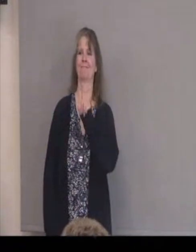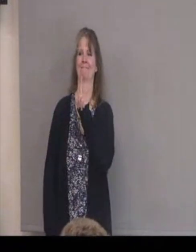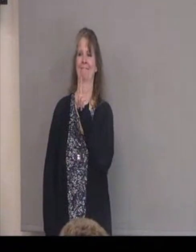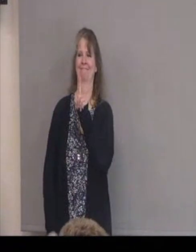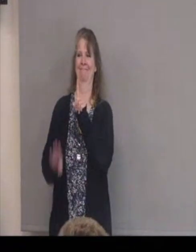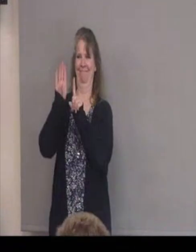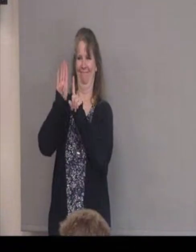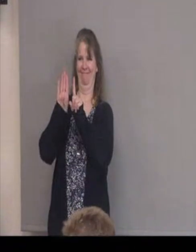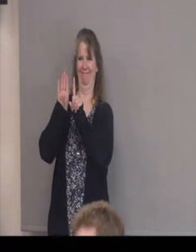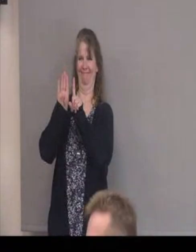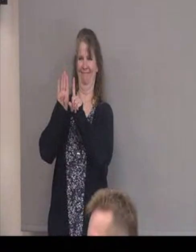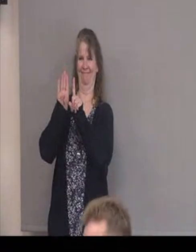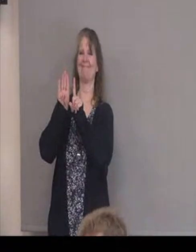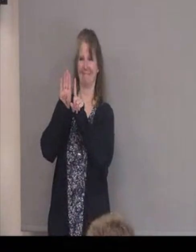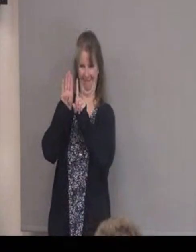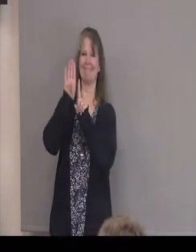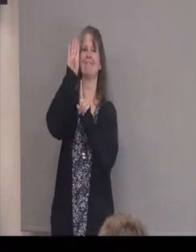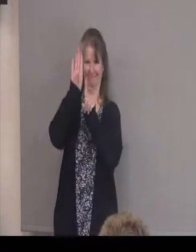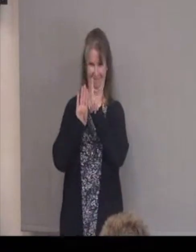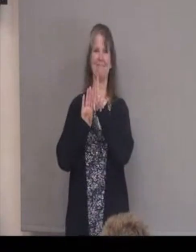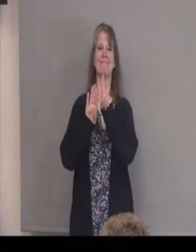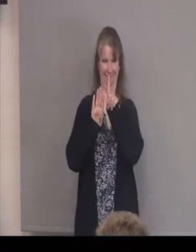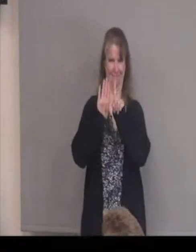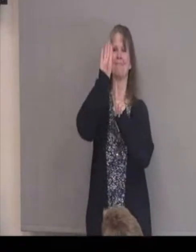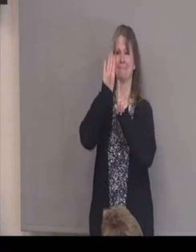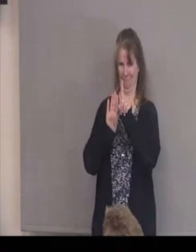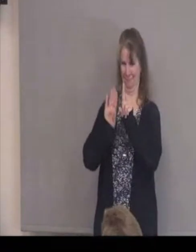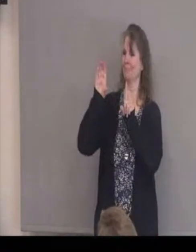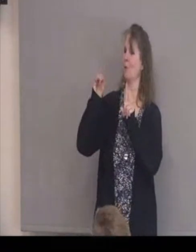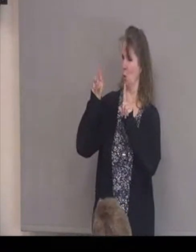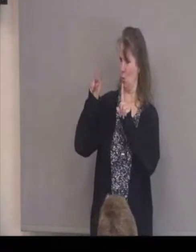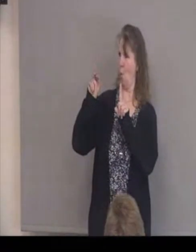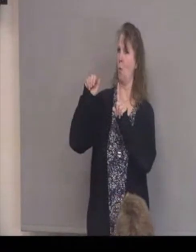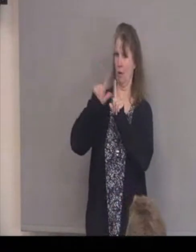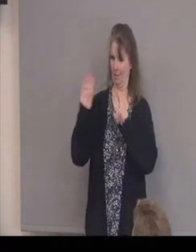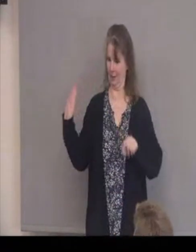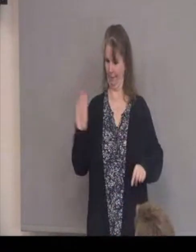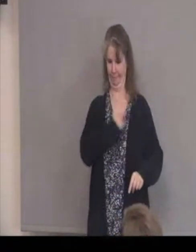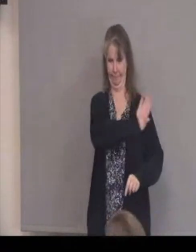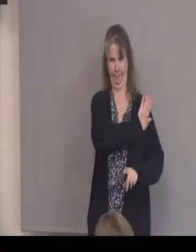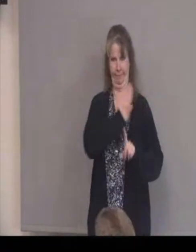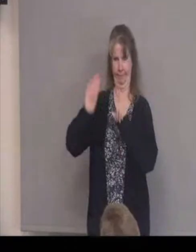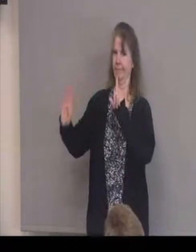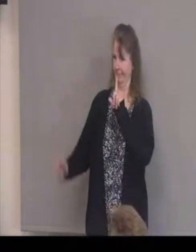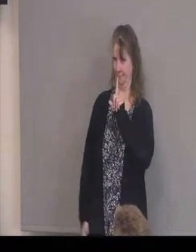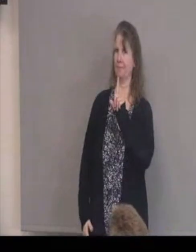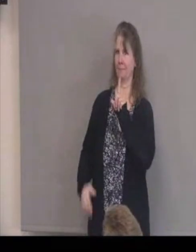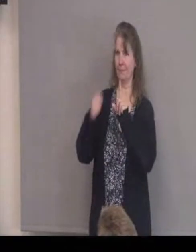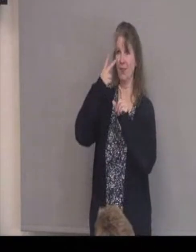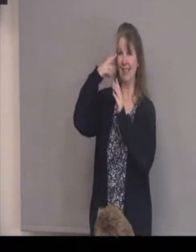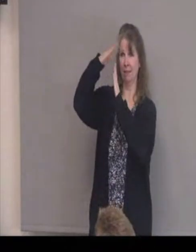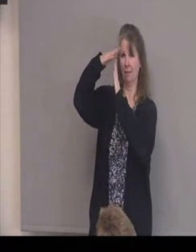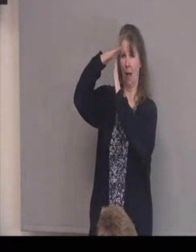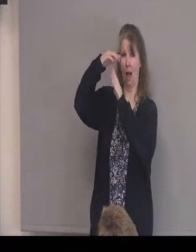Is it coronal? I think this is this, or this one right here, yep, coronal. Yep, that is correct. That is the coronal plane, which